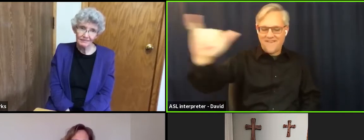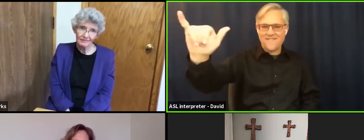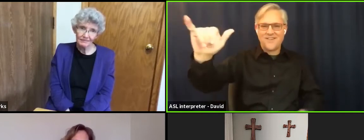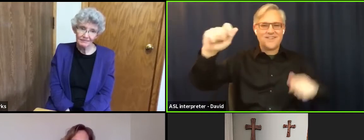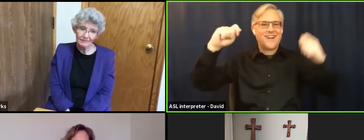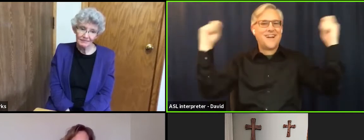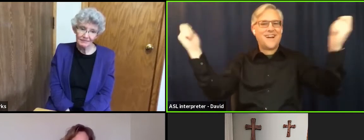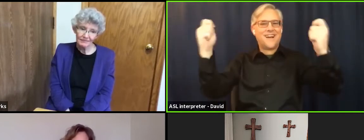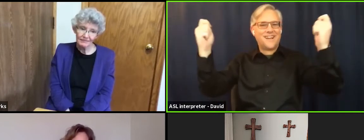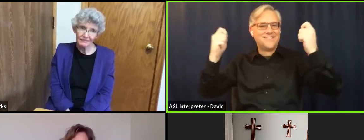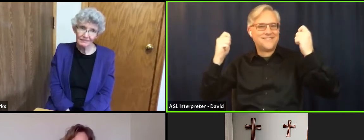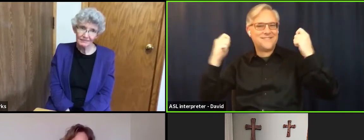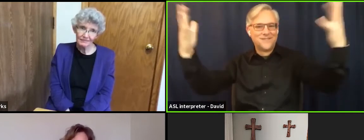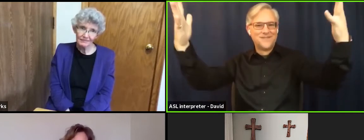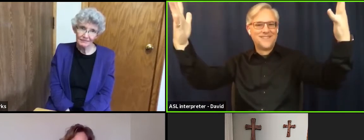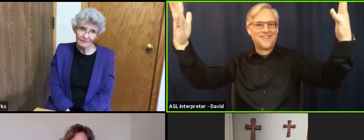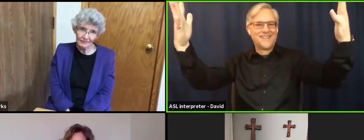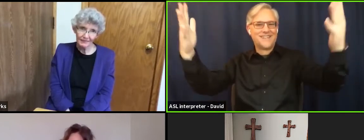Alleluia.